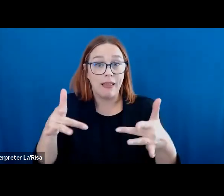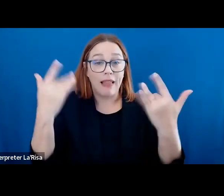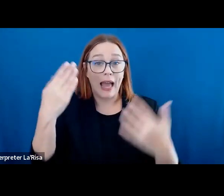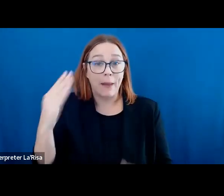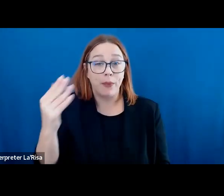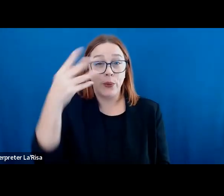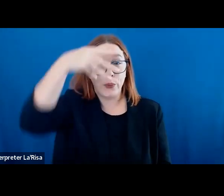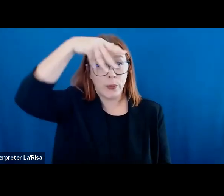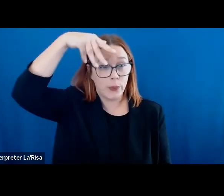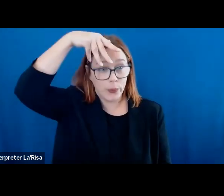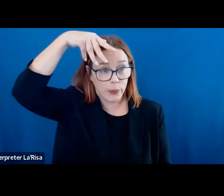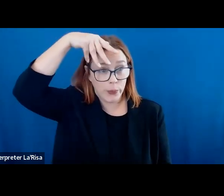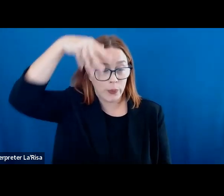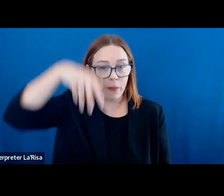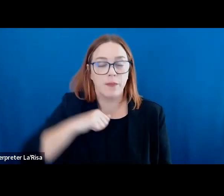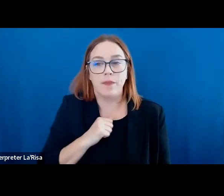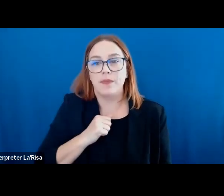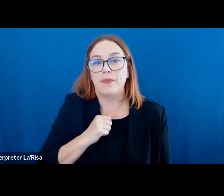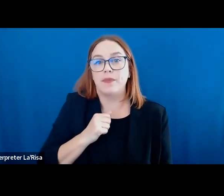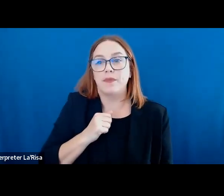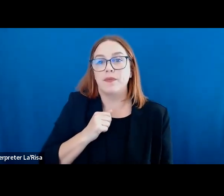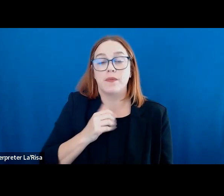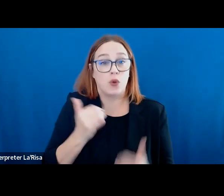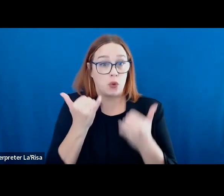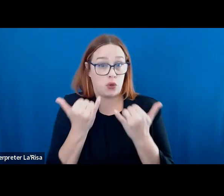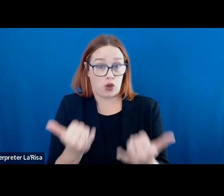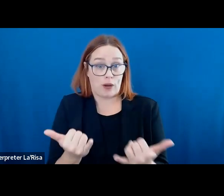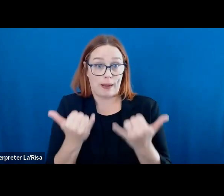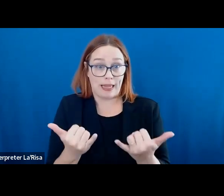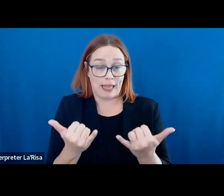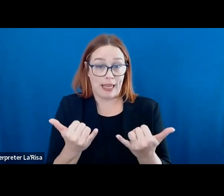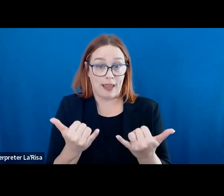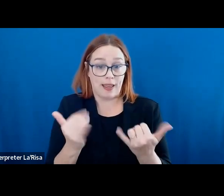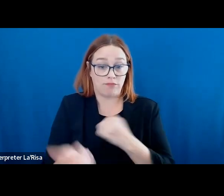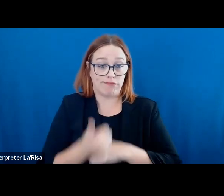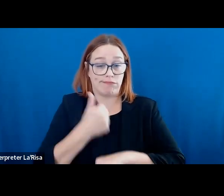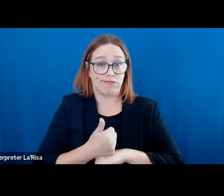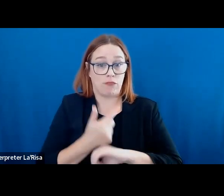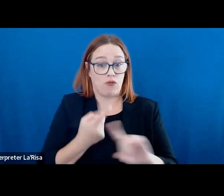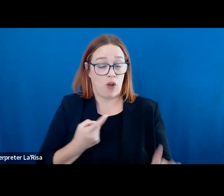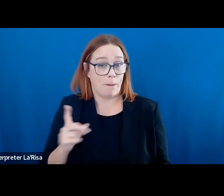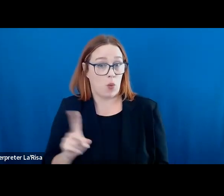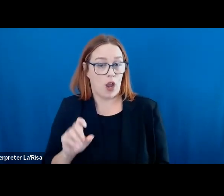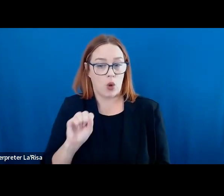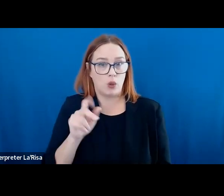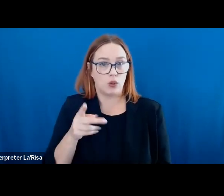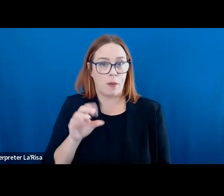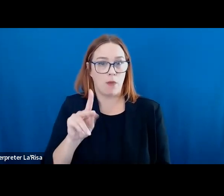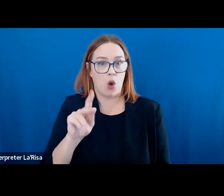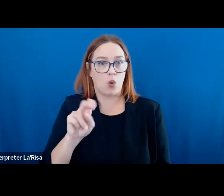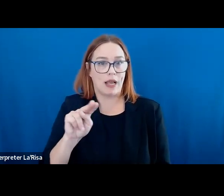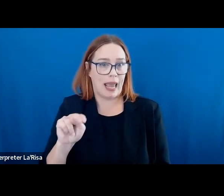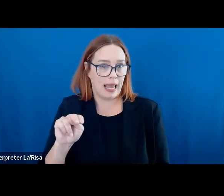face. I am currently calling from Spokane, Washington, which is the unceded lands of